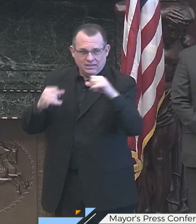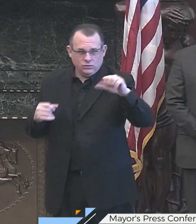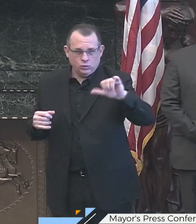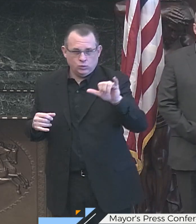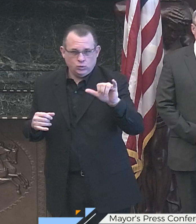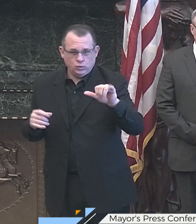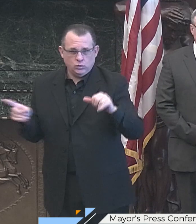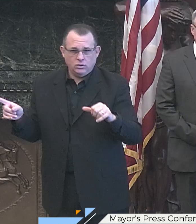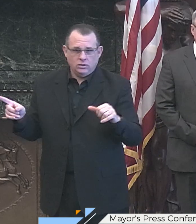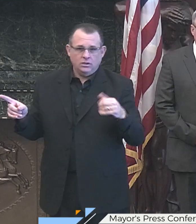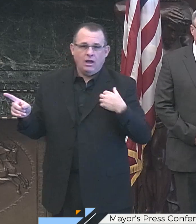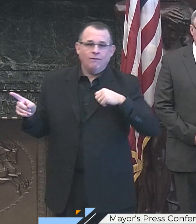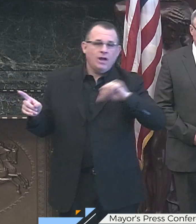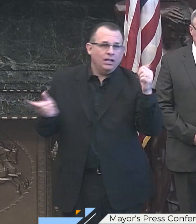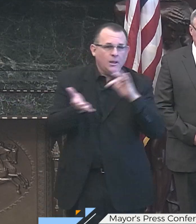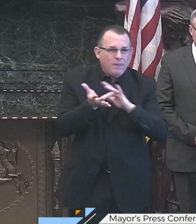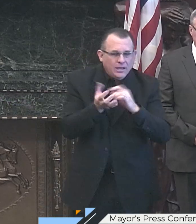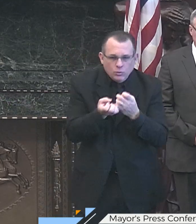medical equipment.